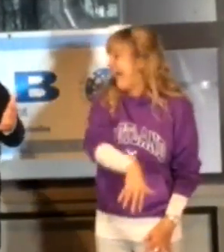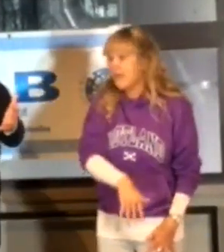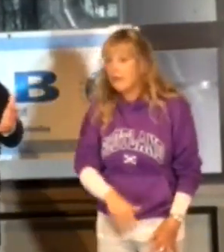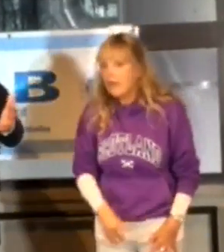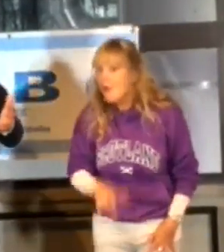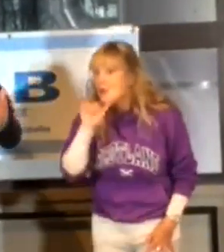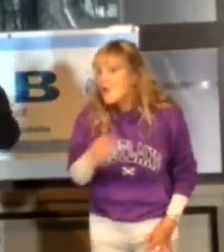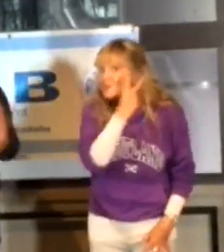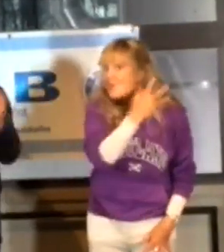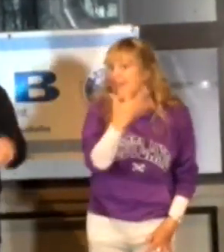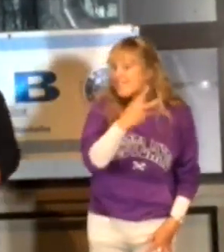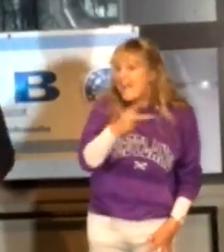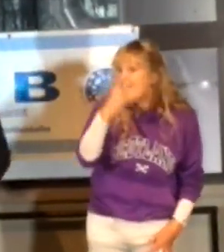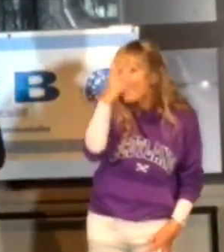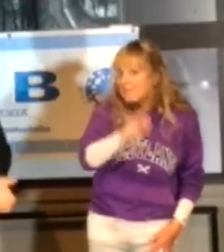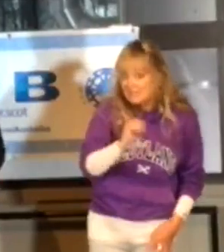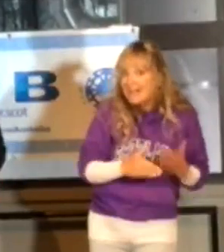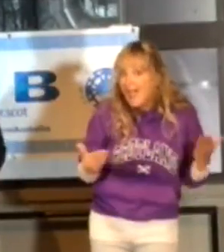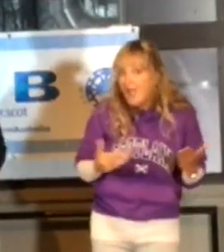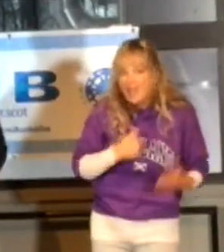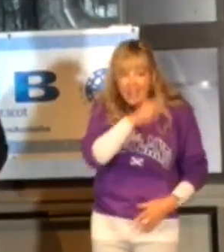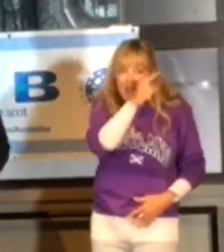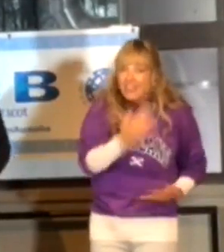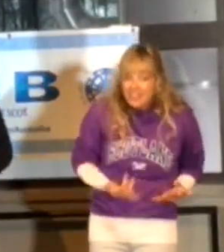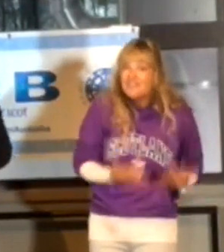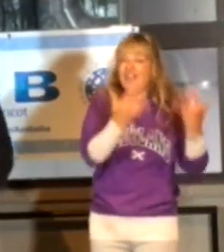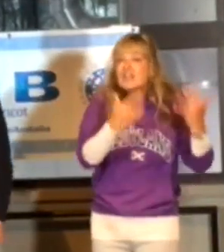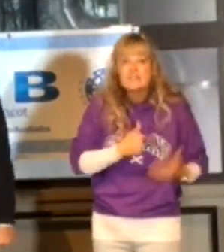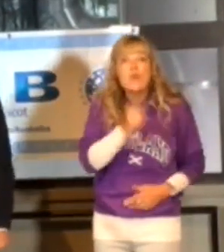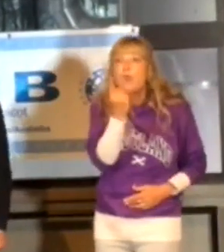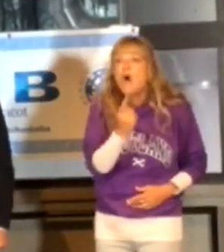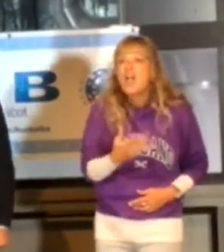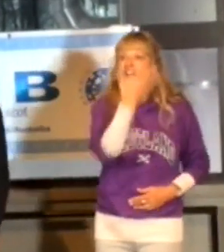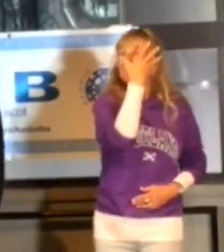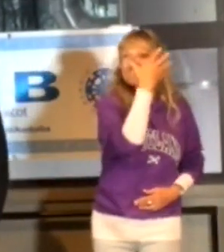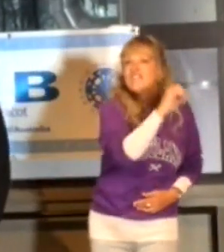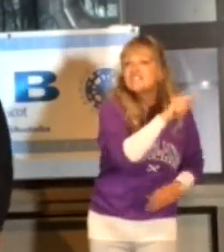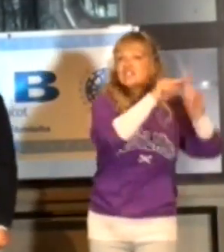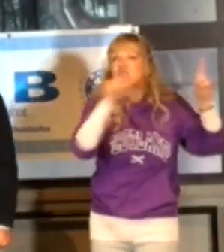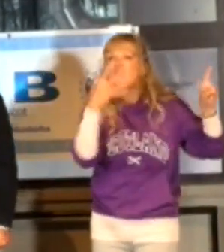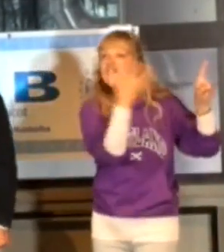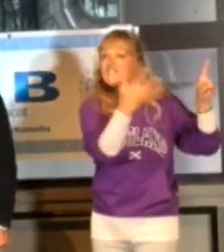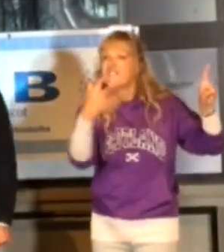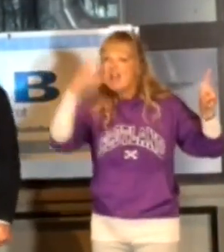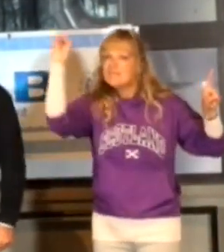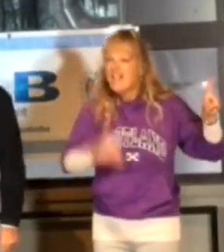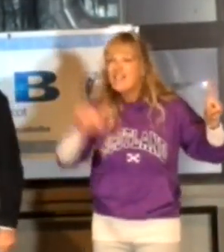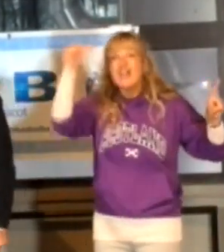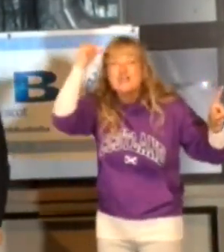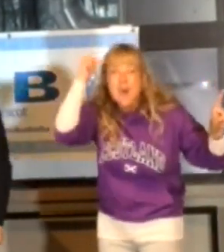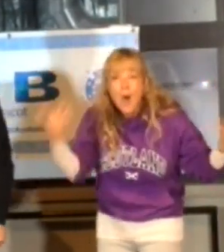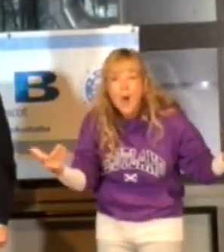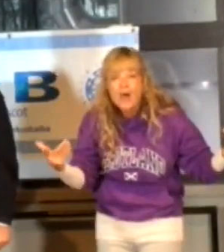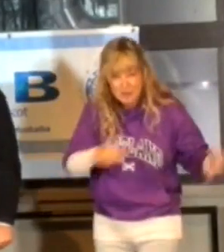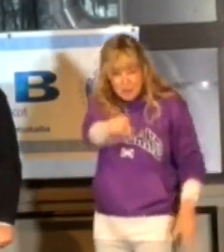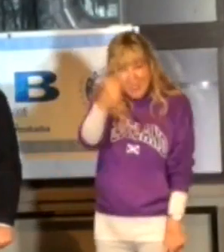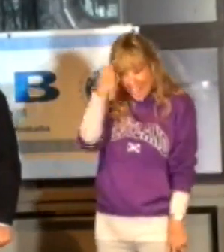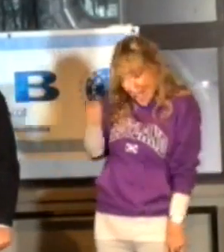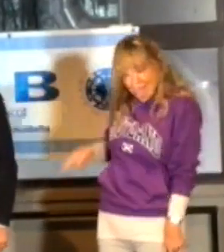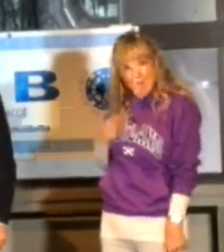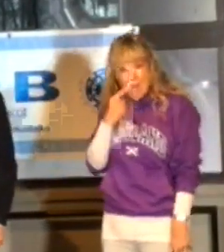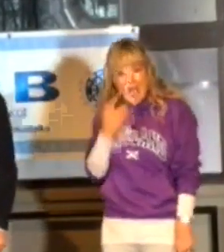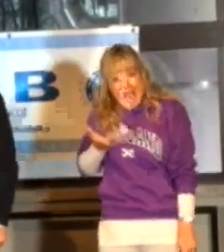at 25 and 30% any longer. We're sitting at 50 and 55%. Do you think they're going